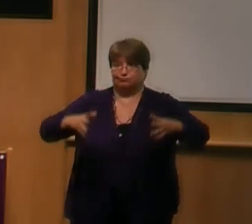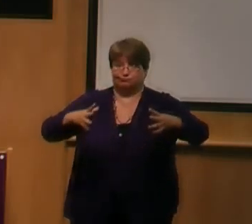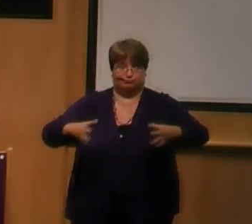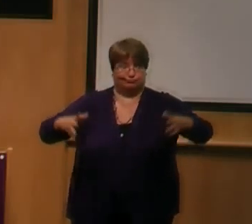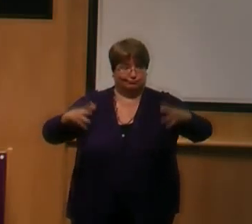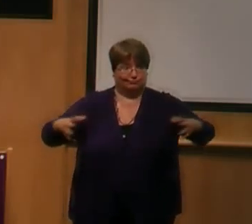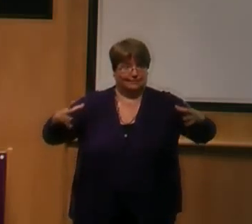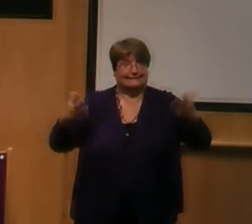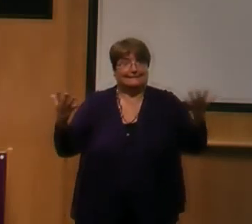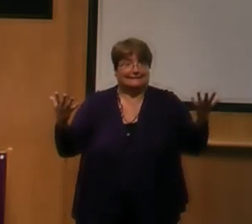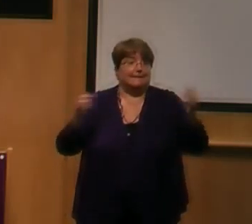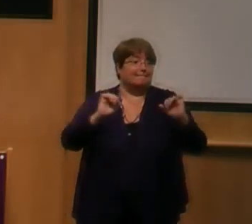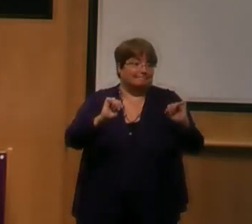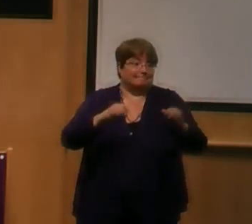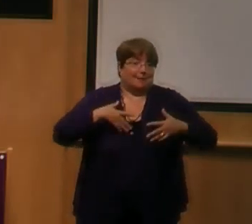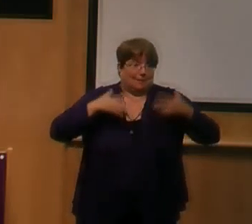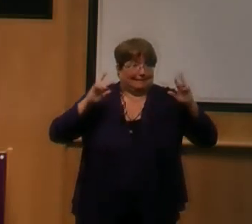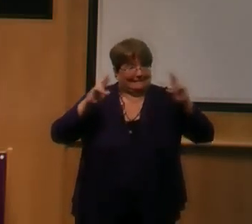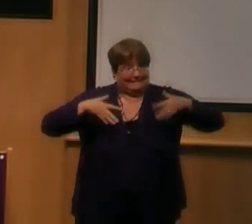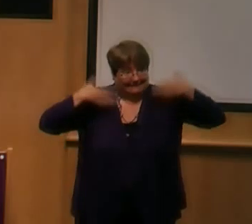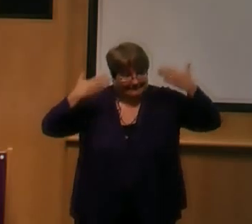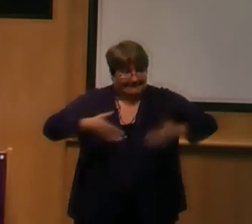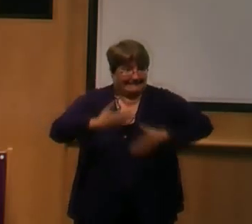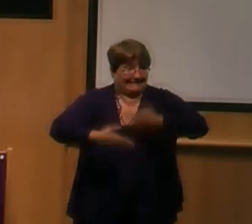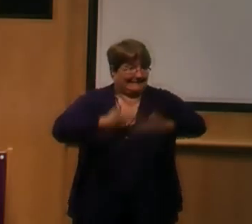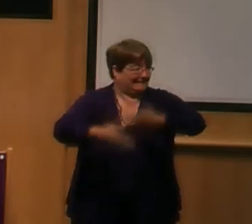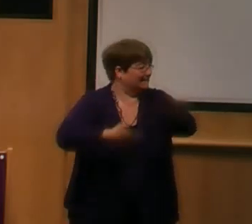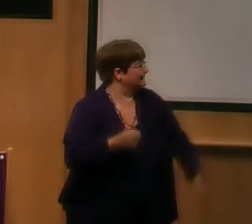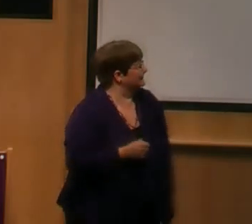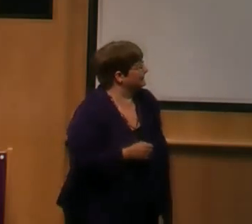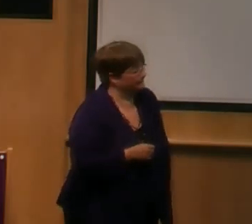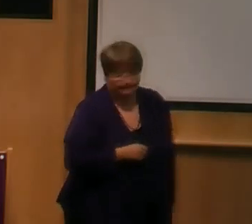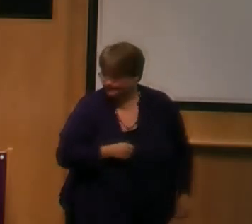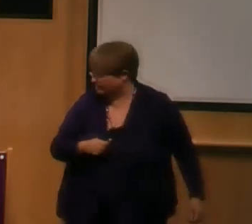1,500 as a project goes. But for this first things will keep going.